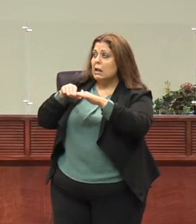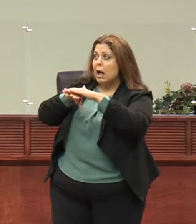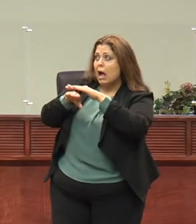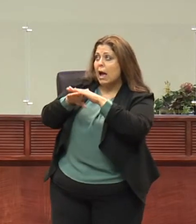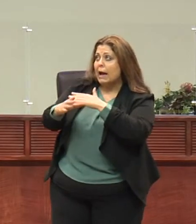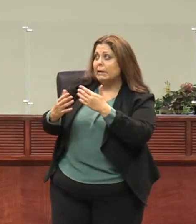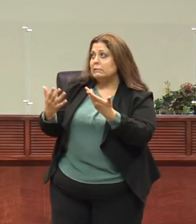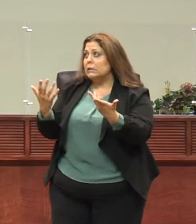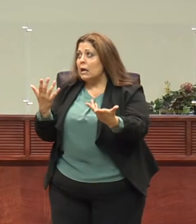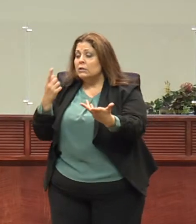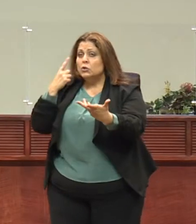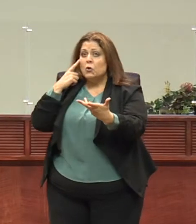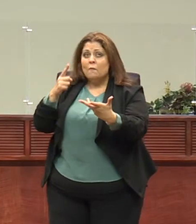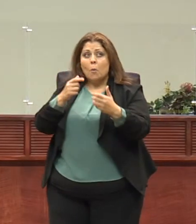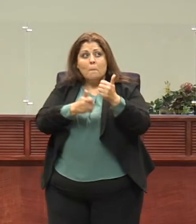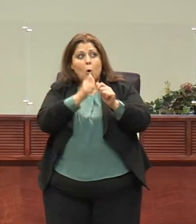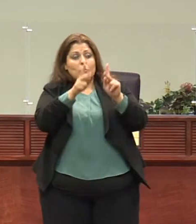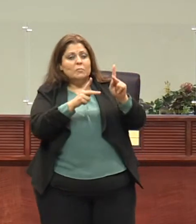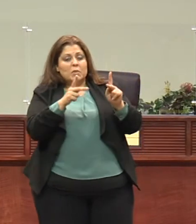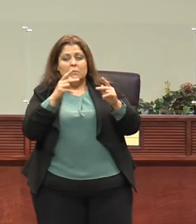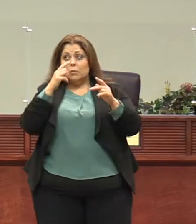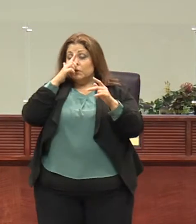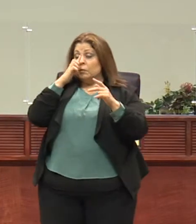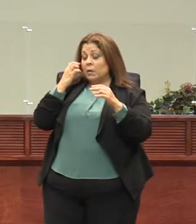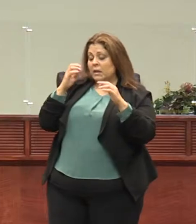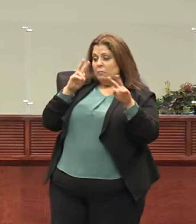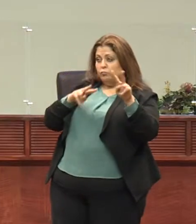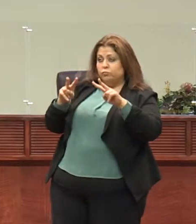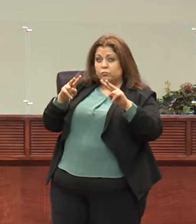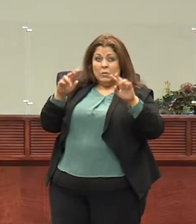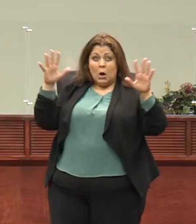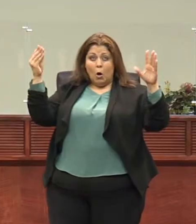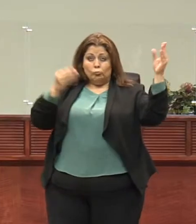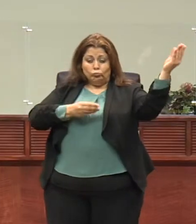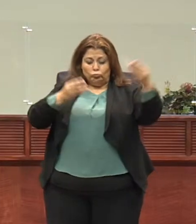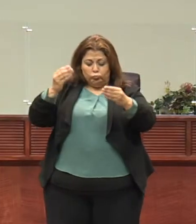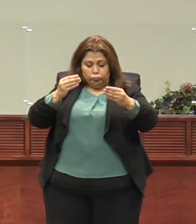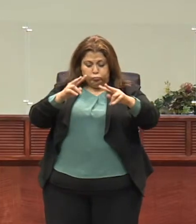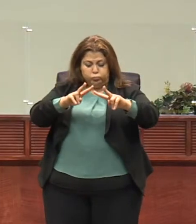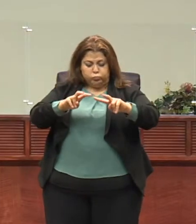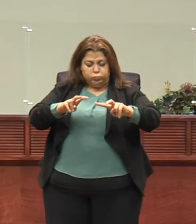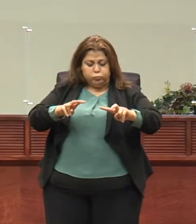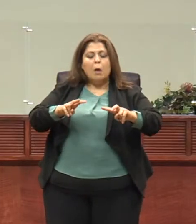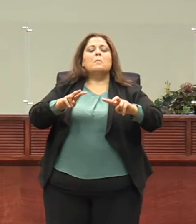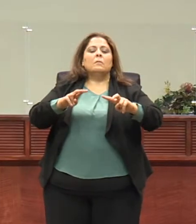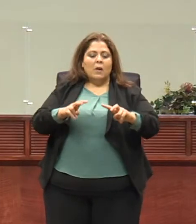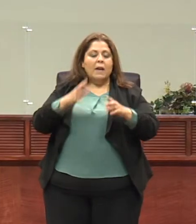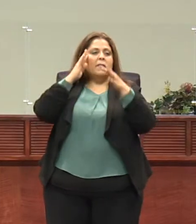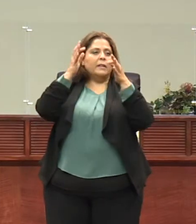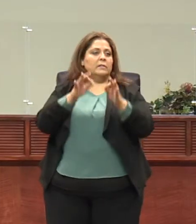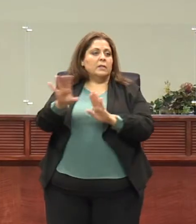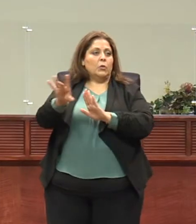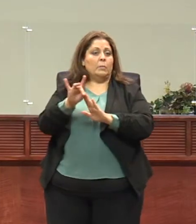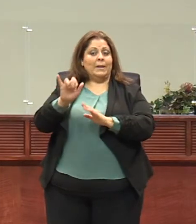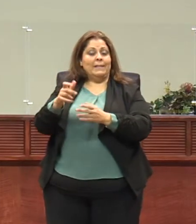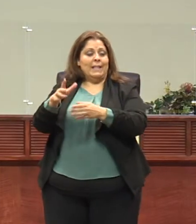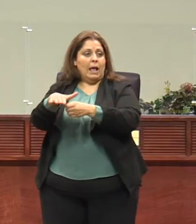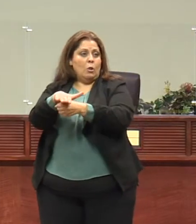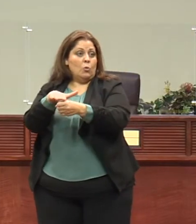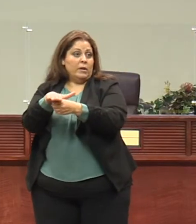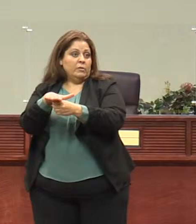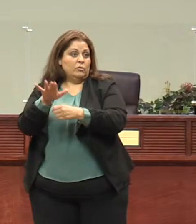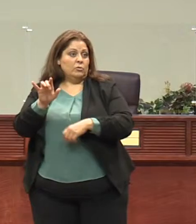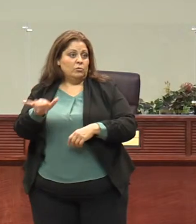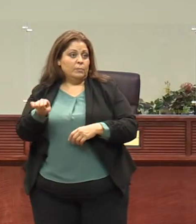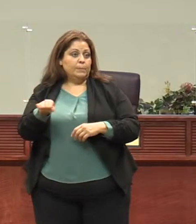access for the general public. And so all of that is one of the reasons why we chose that location. Of course, we have